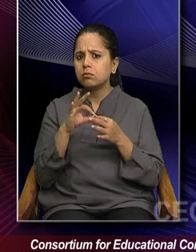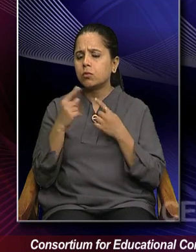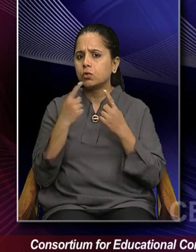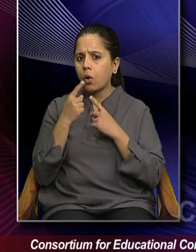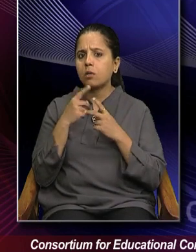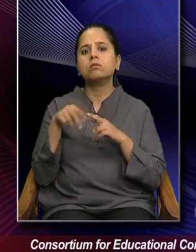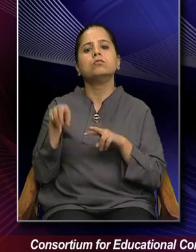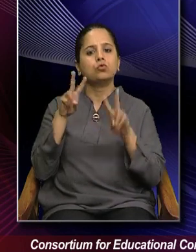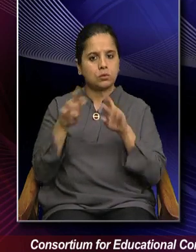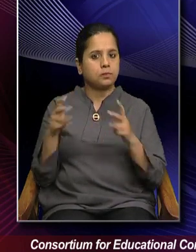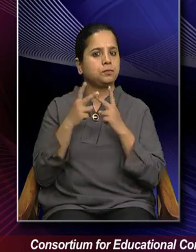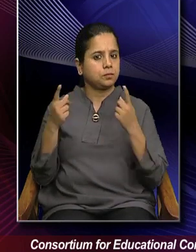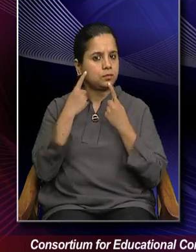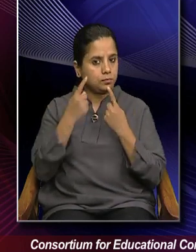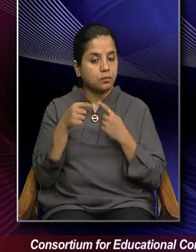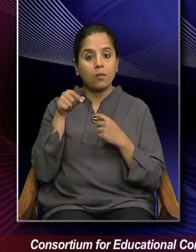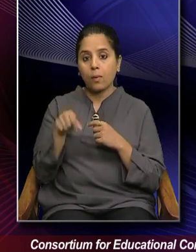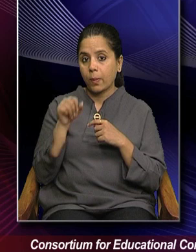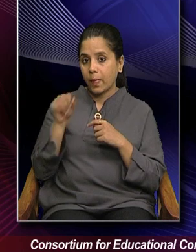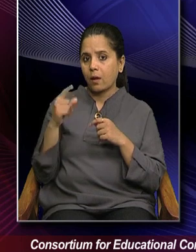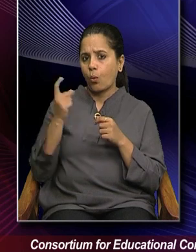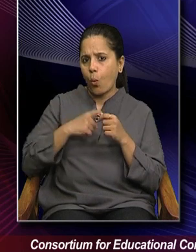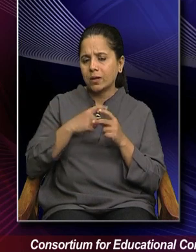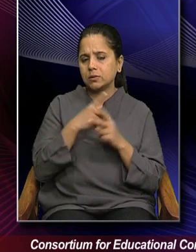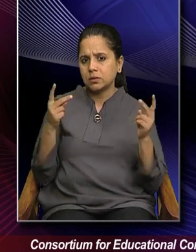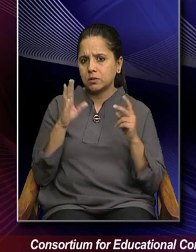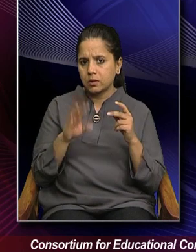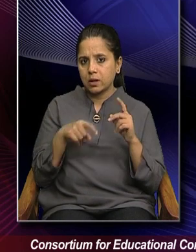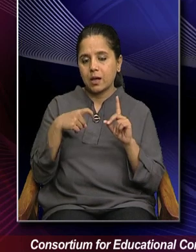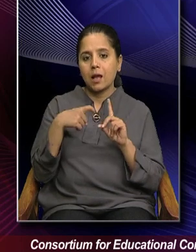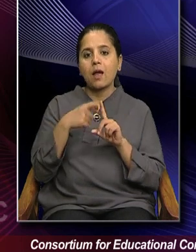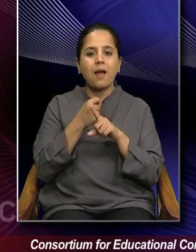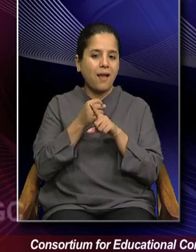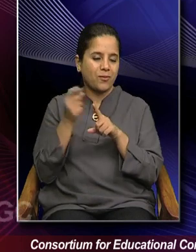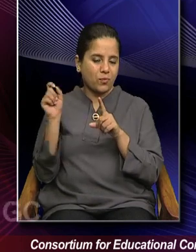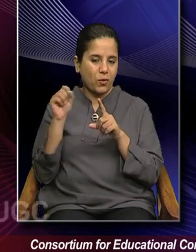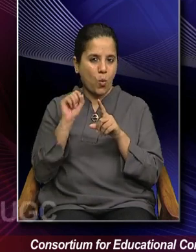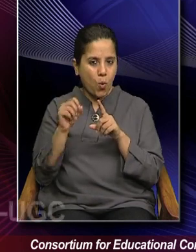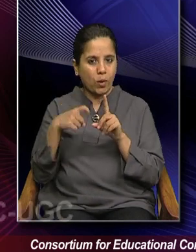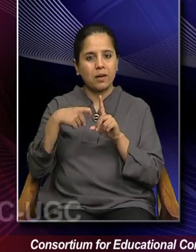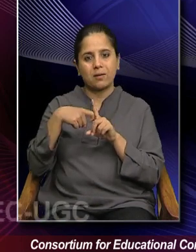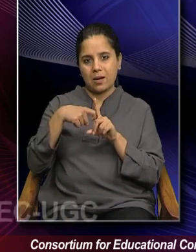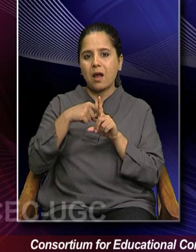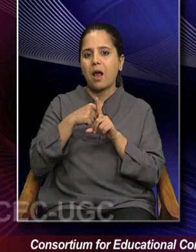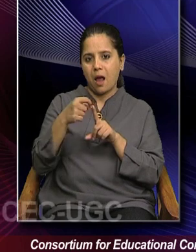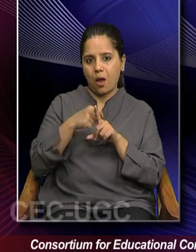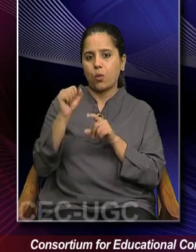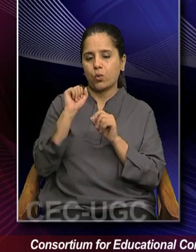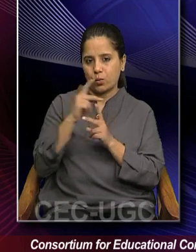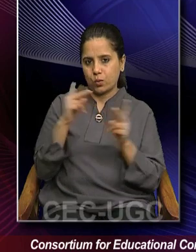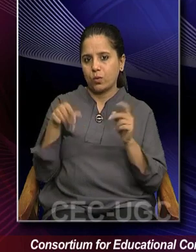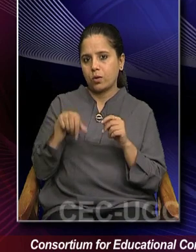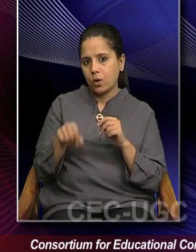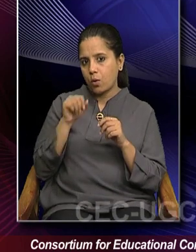zones. They conduct the quizzes through Kahoot, which is a gaming platform, an